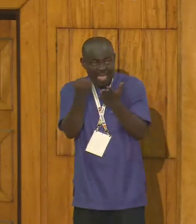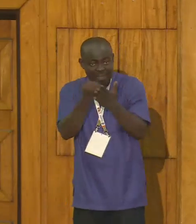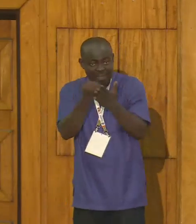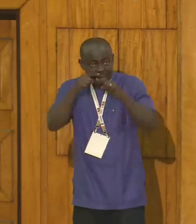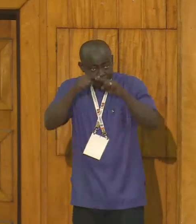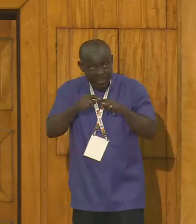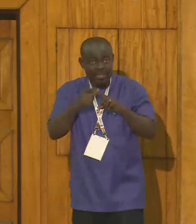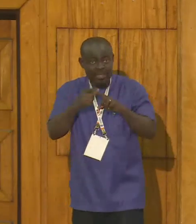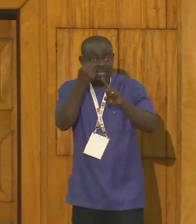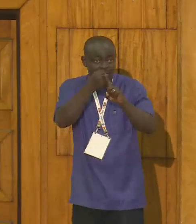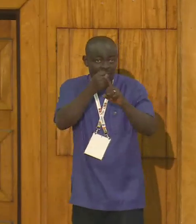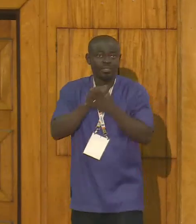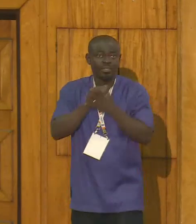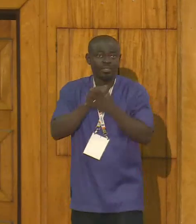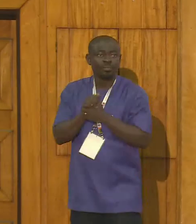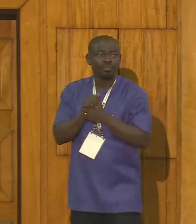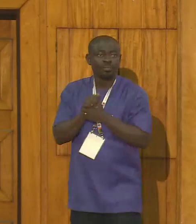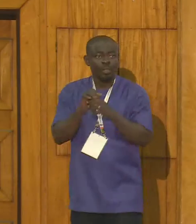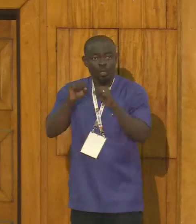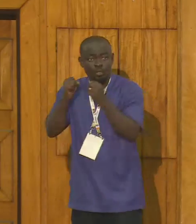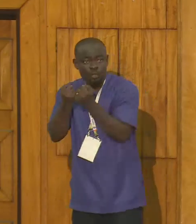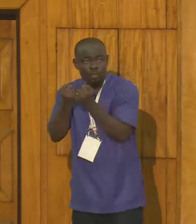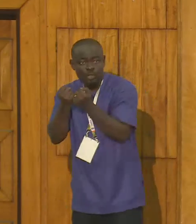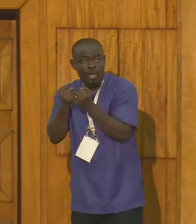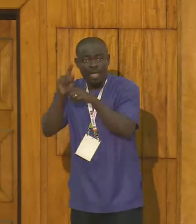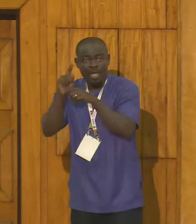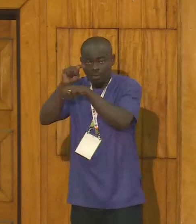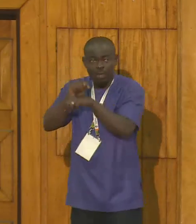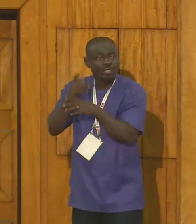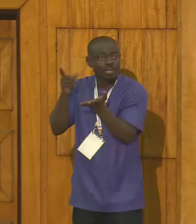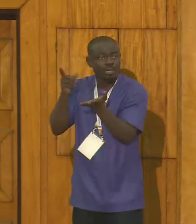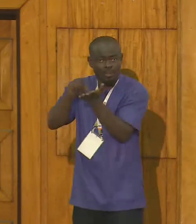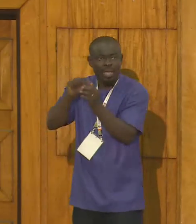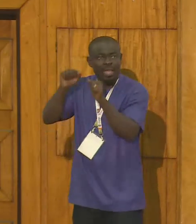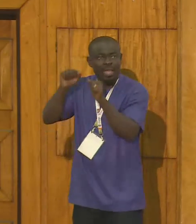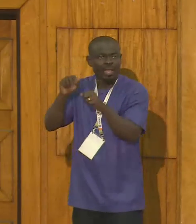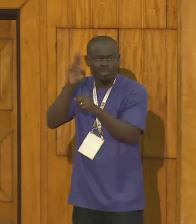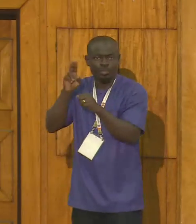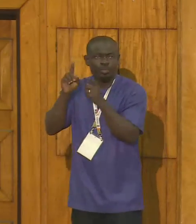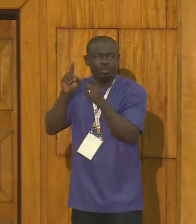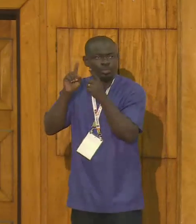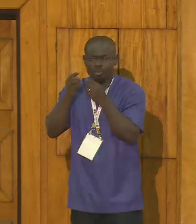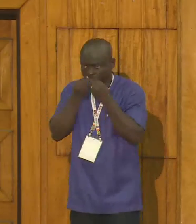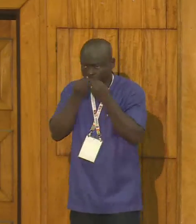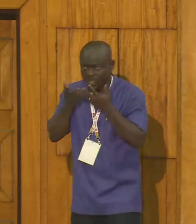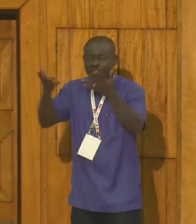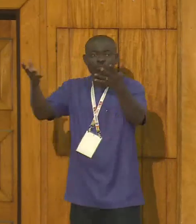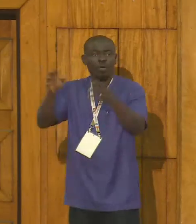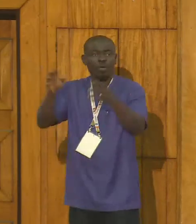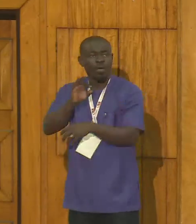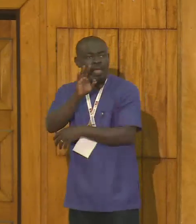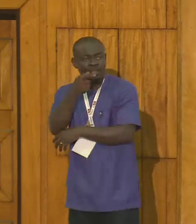advocacy. Social and traditional media also can be used to pass across information regarding